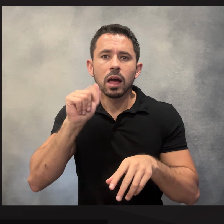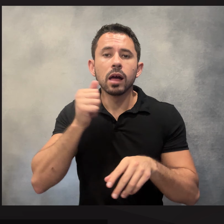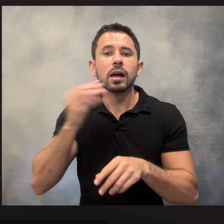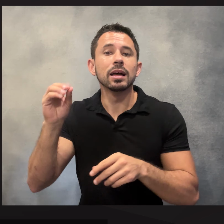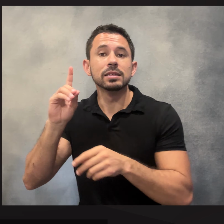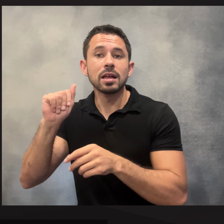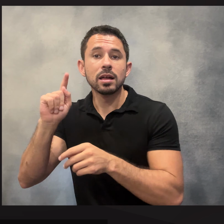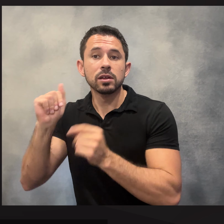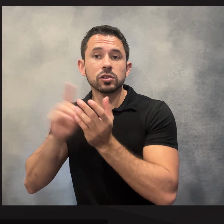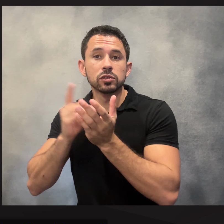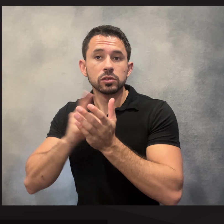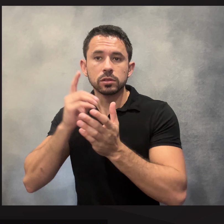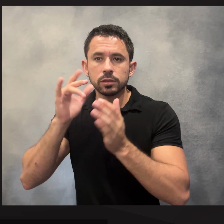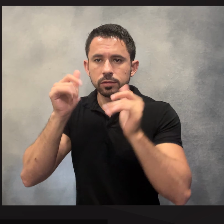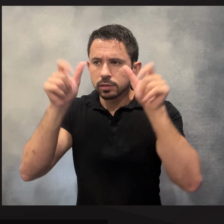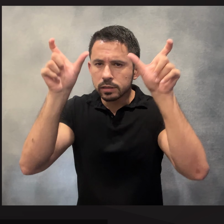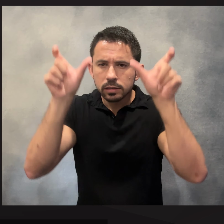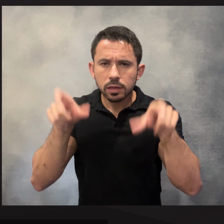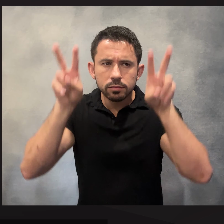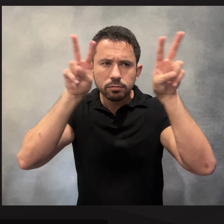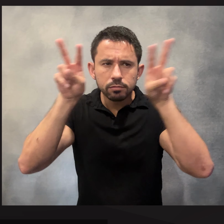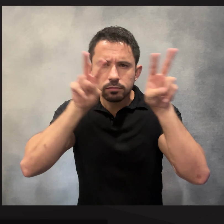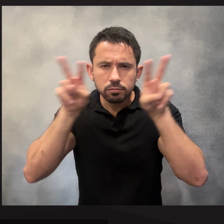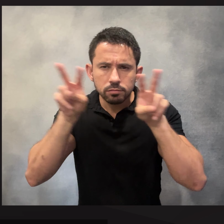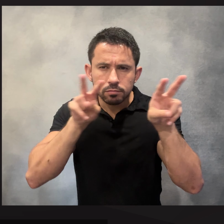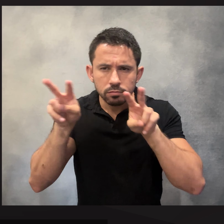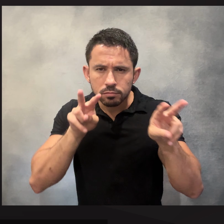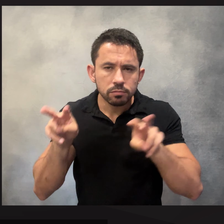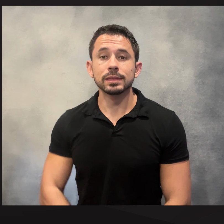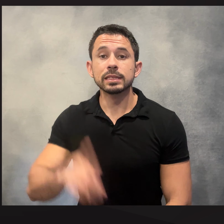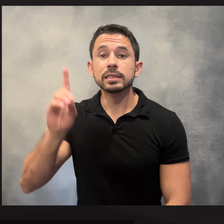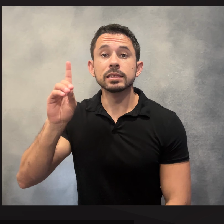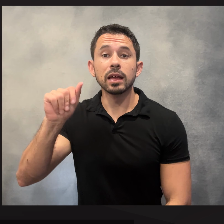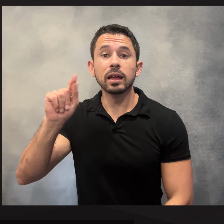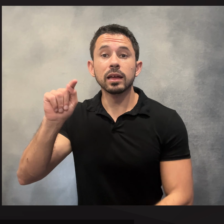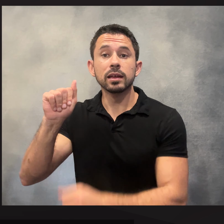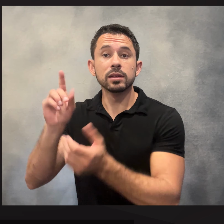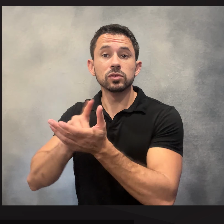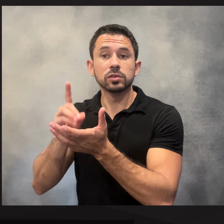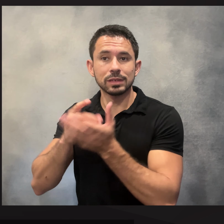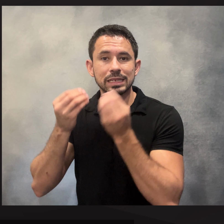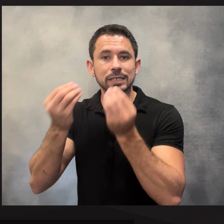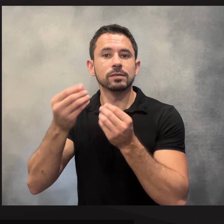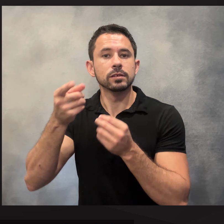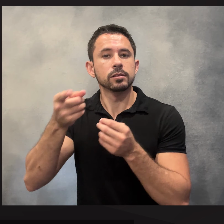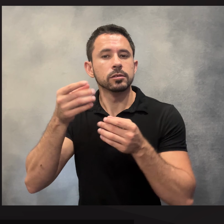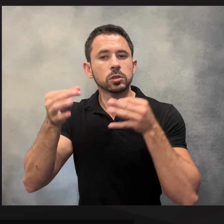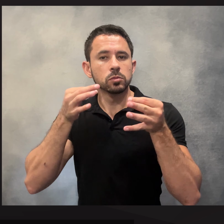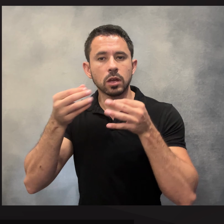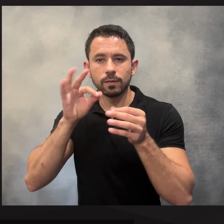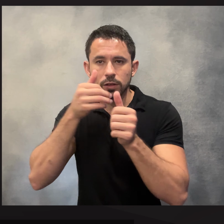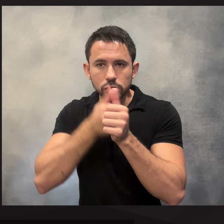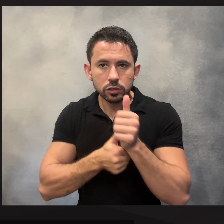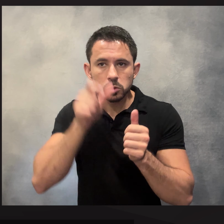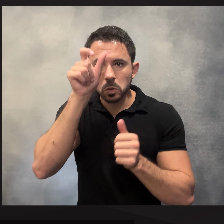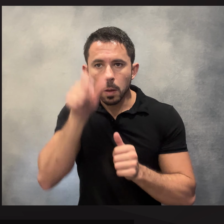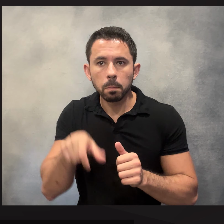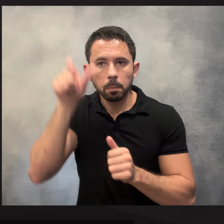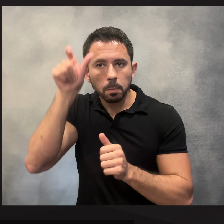data dictionary side by side. The data dictionary gives you a description of each column in the